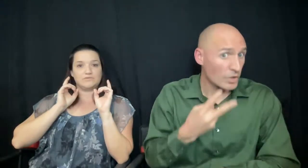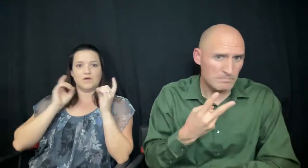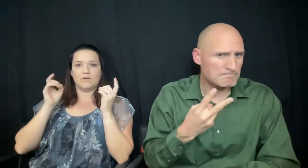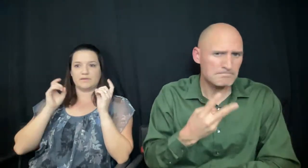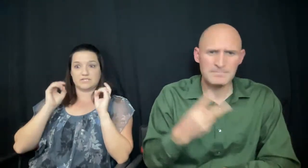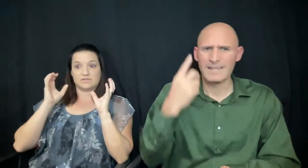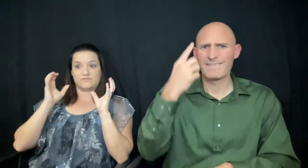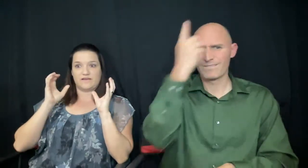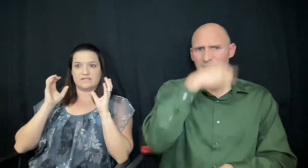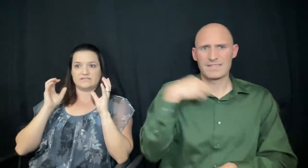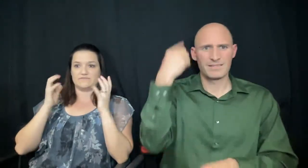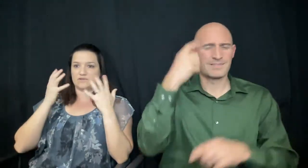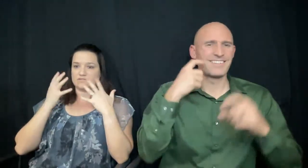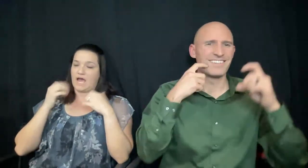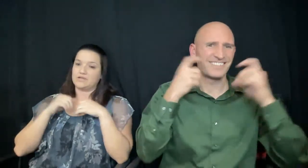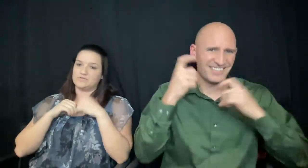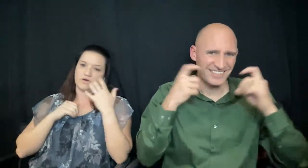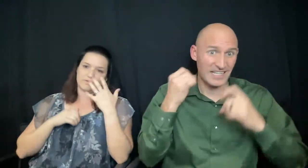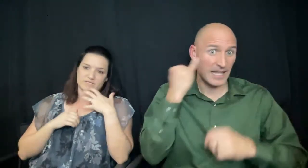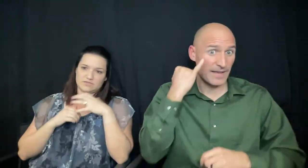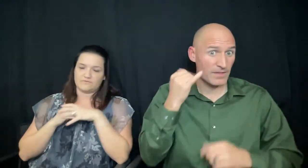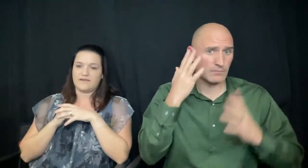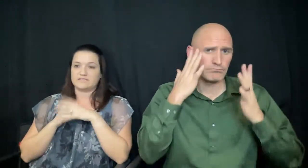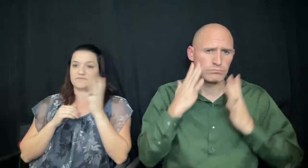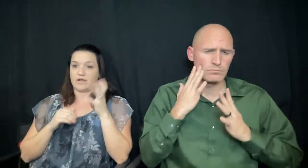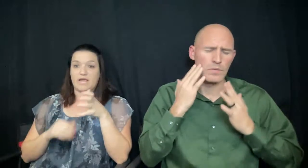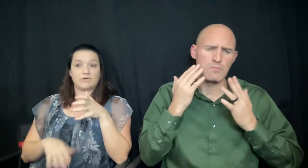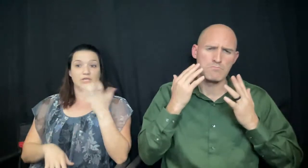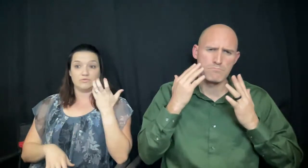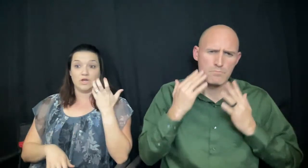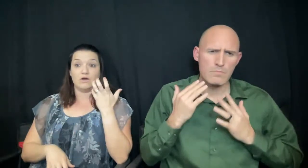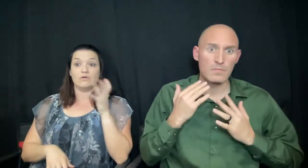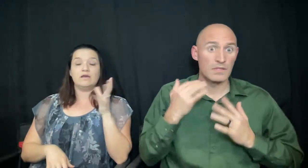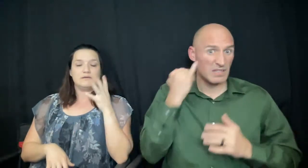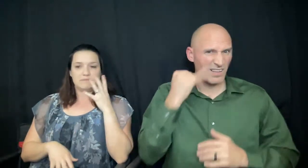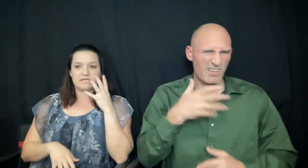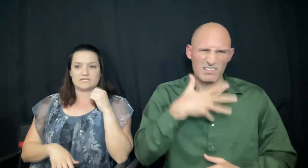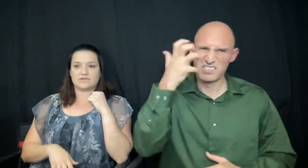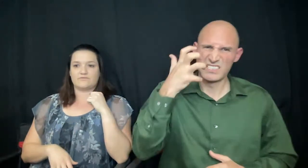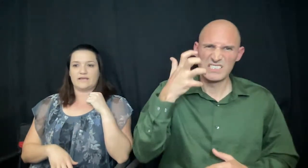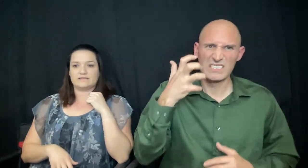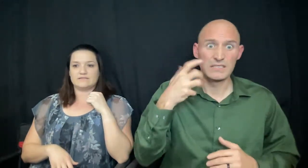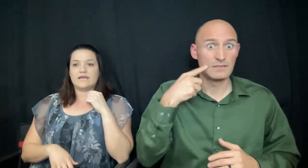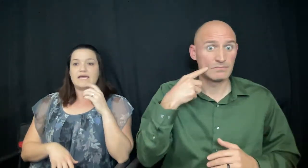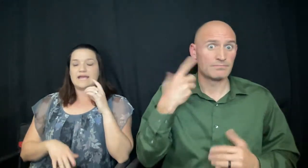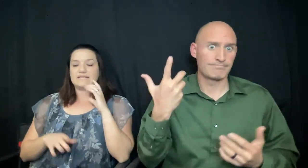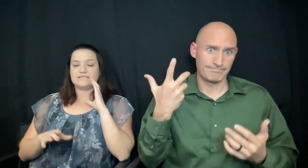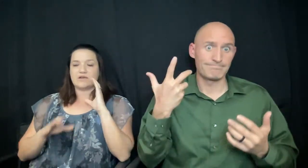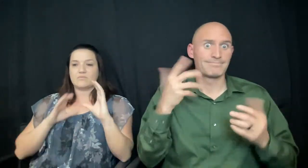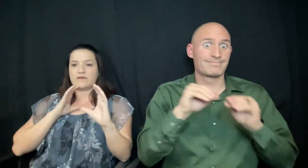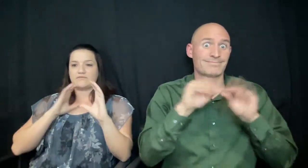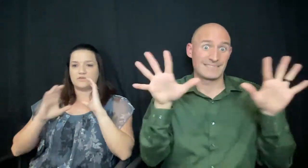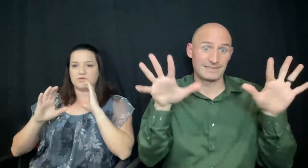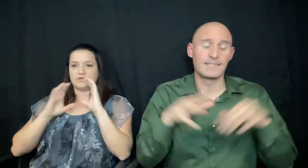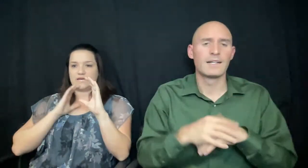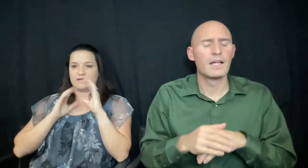know because of their face. If they're sad, you know because of their face. If they're angry, you know because of their face. It's their way of communicating.